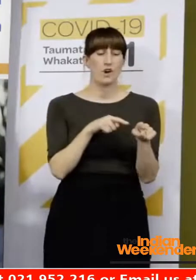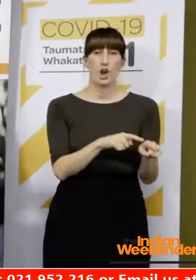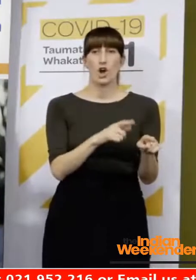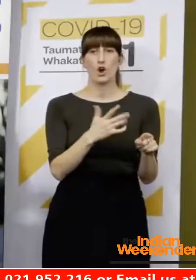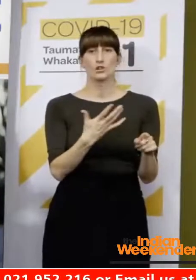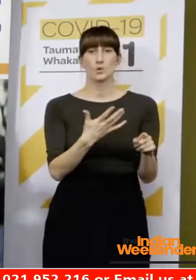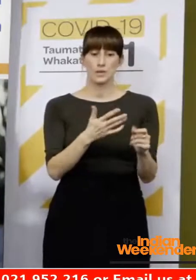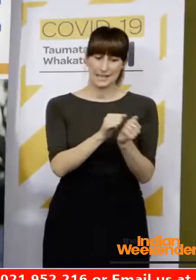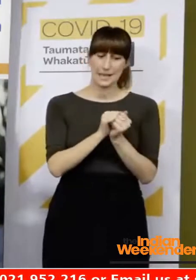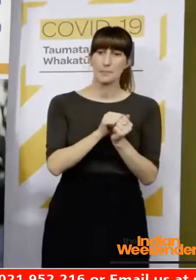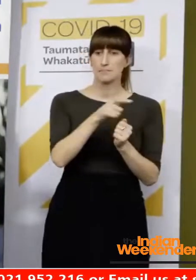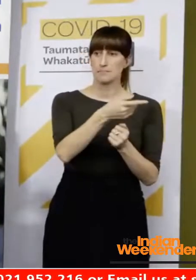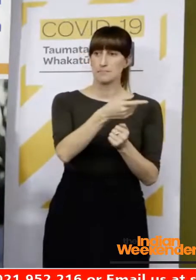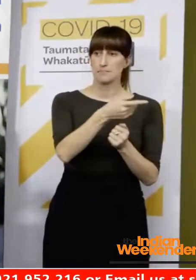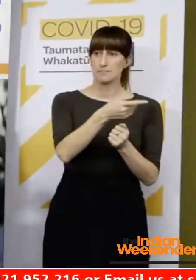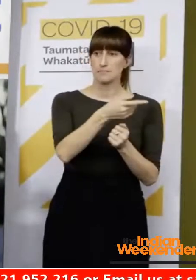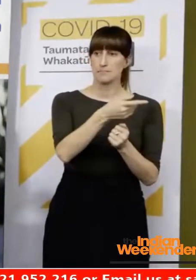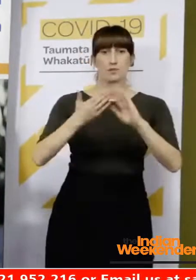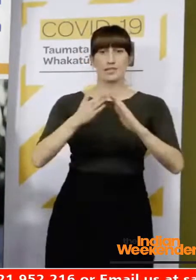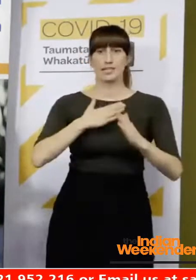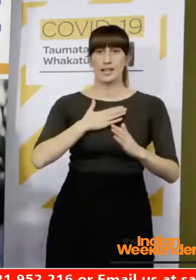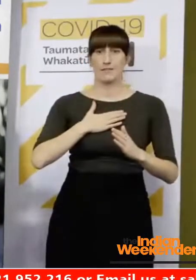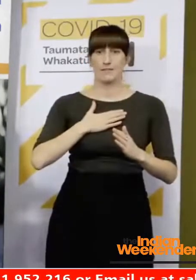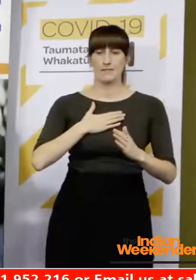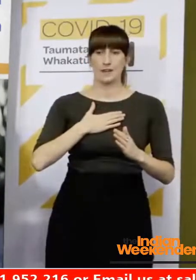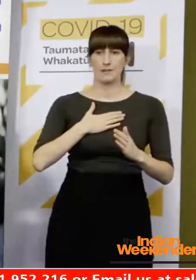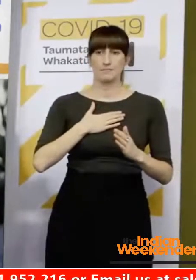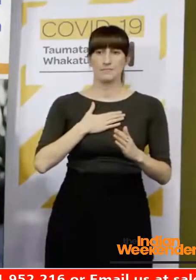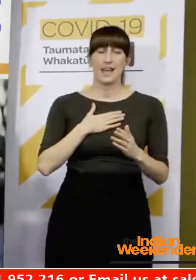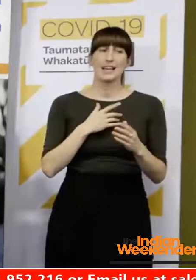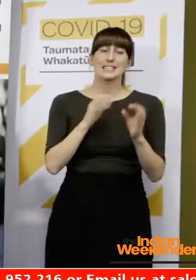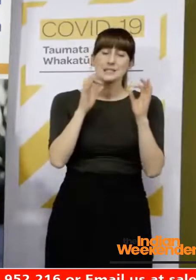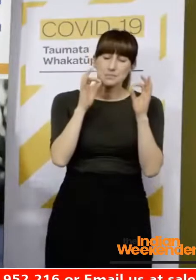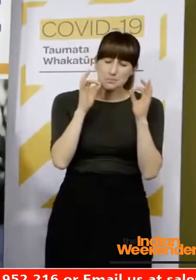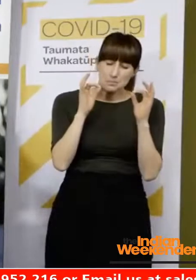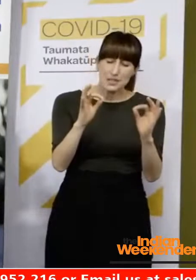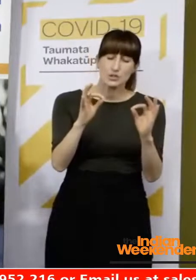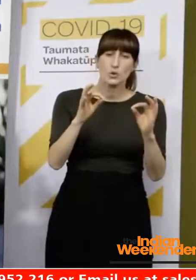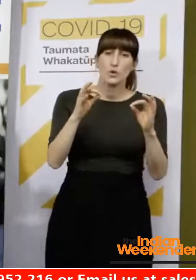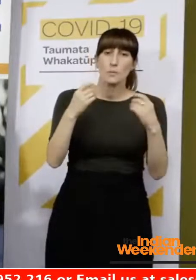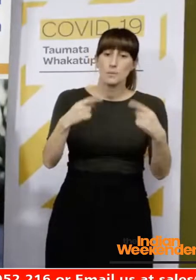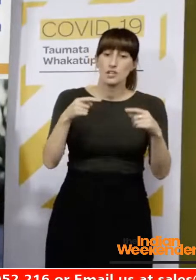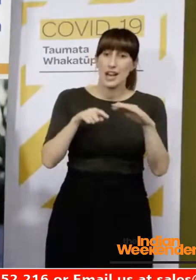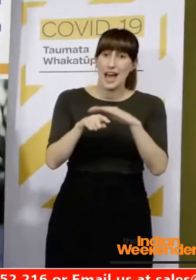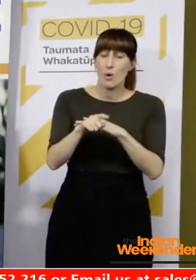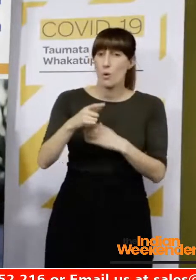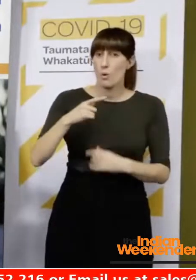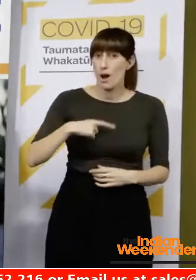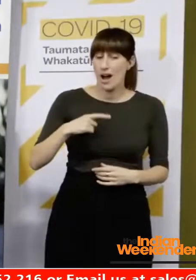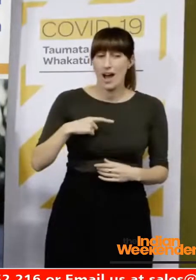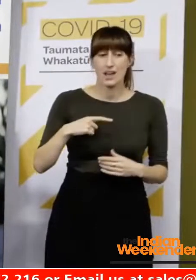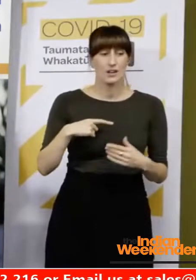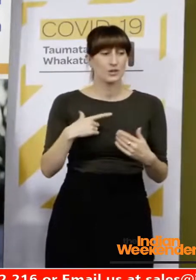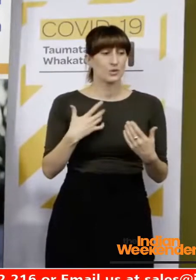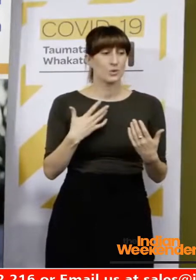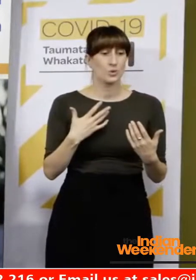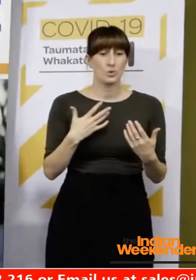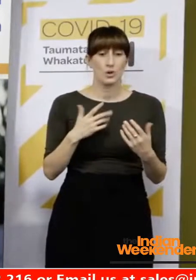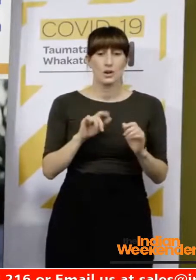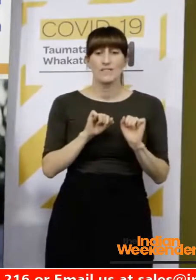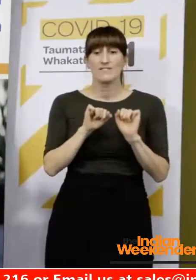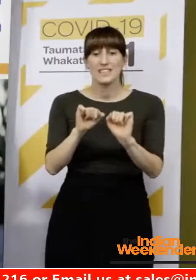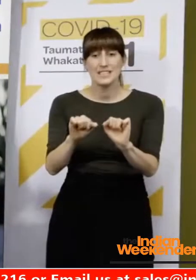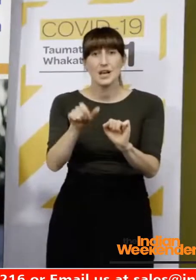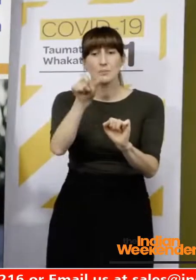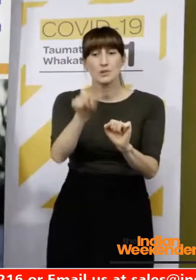spending reason cents if they're you called wanted to. compassionate And the grounds is because cases they're in going to Victoria, either of course, spend look like they're time starting to with a cause some loved one alarm. or to Yeah, grieve so with their just friends as and we